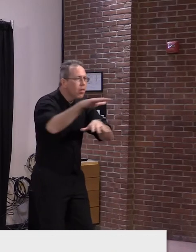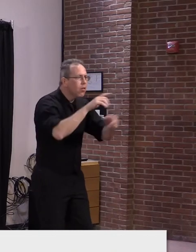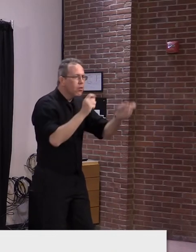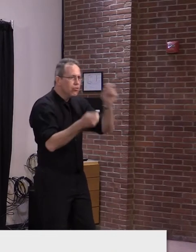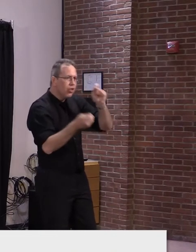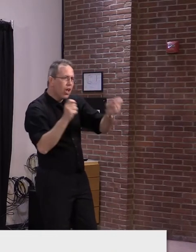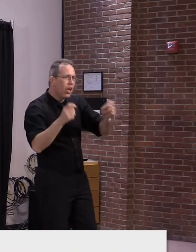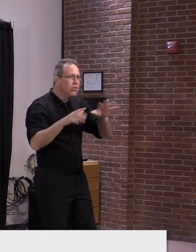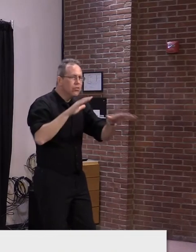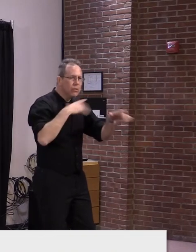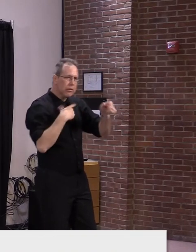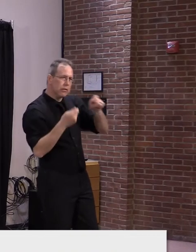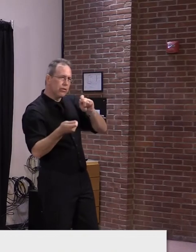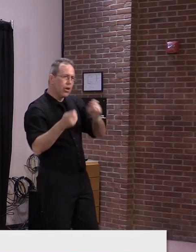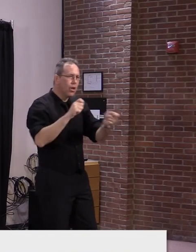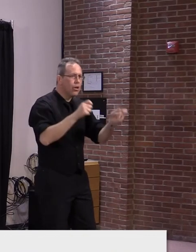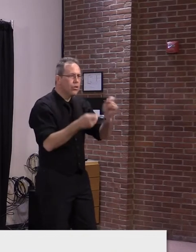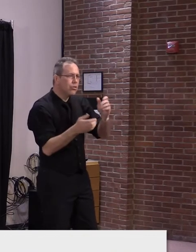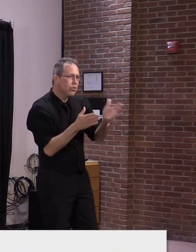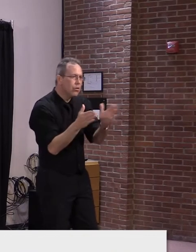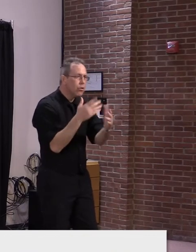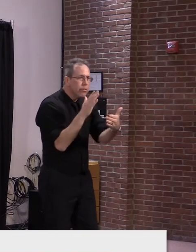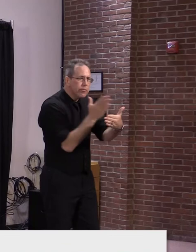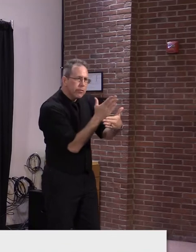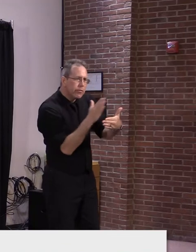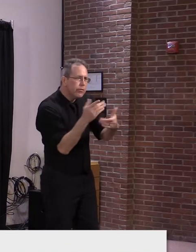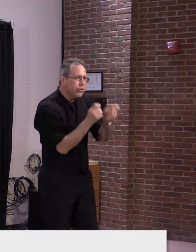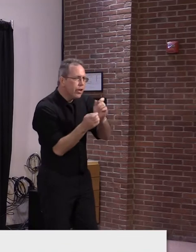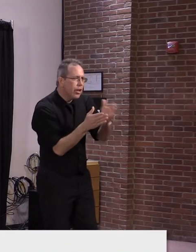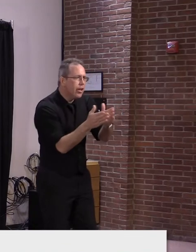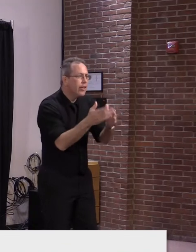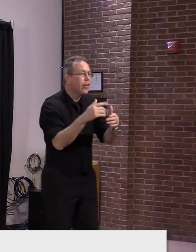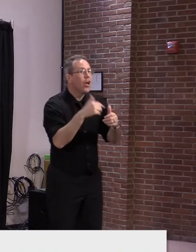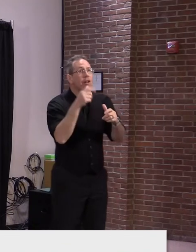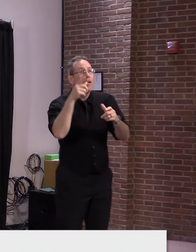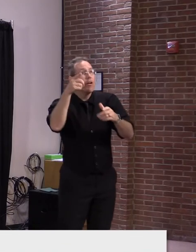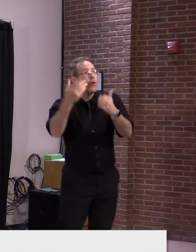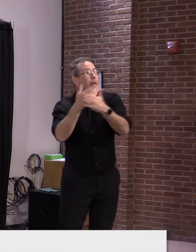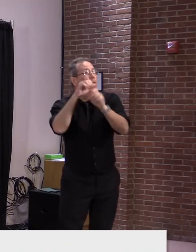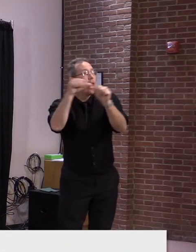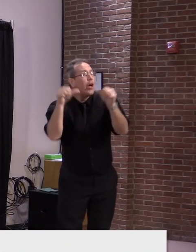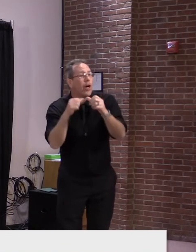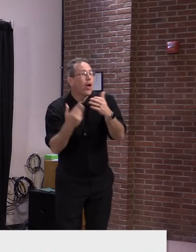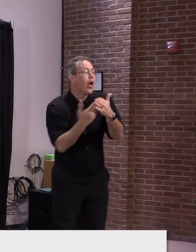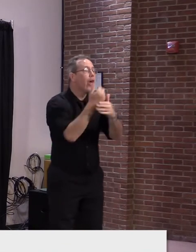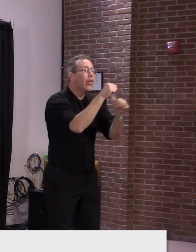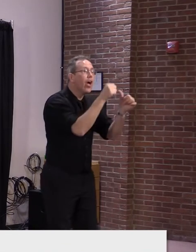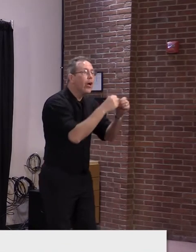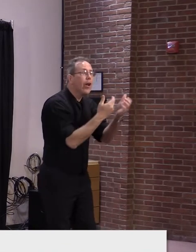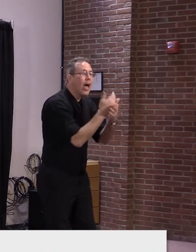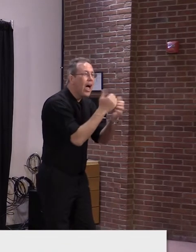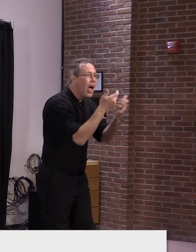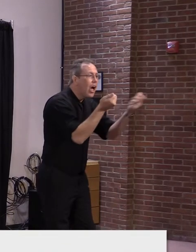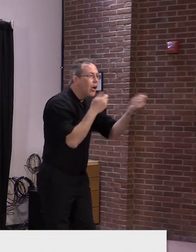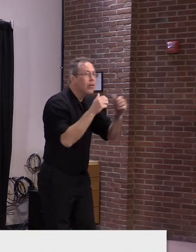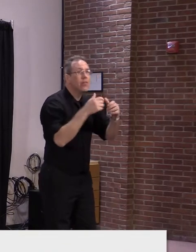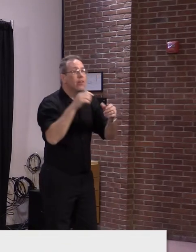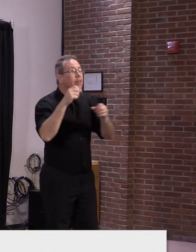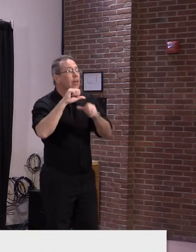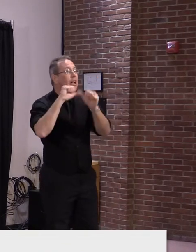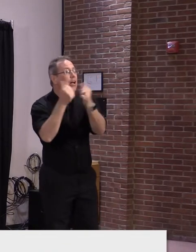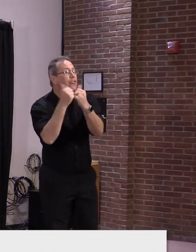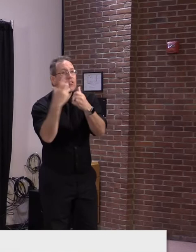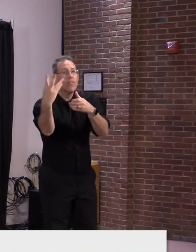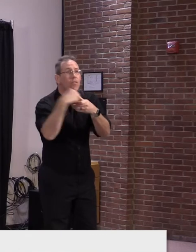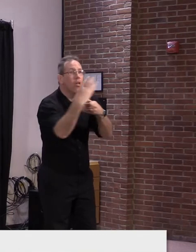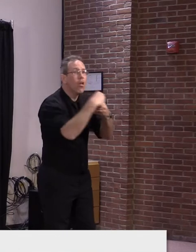utilize people from different areas, from different departments and agencies and so forth, to come together with the National